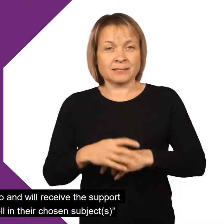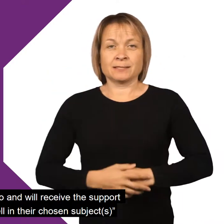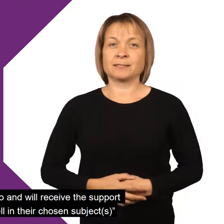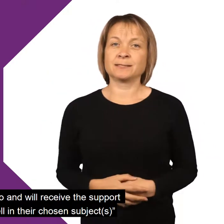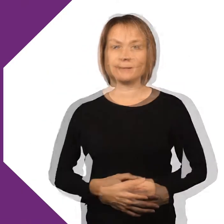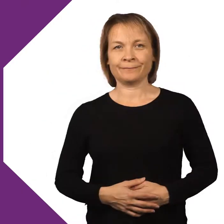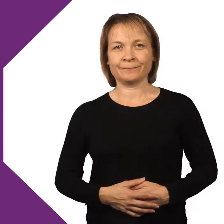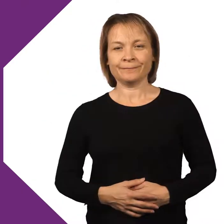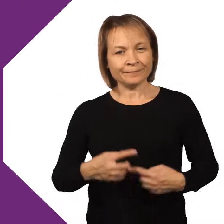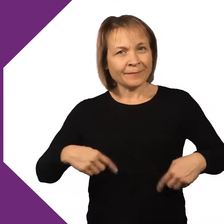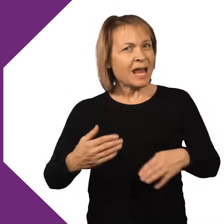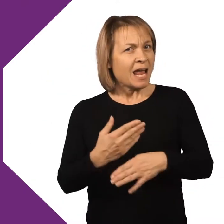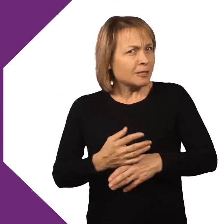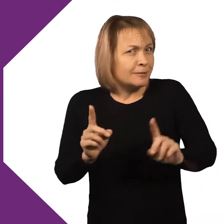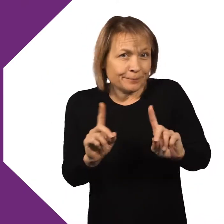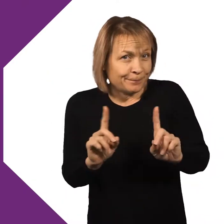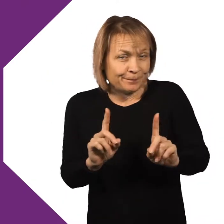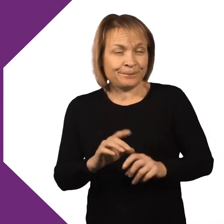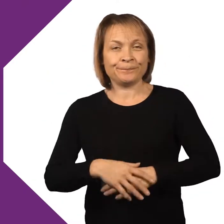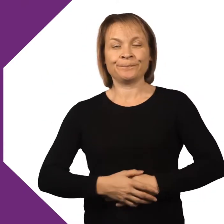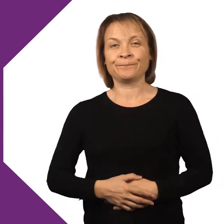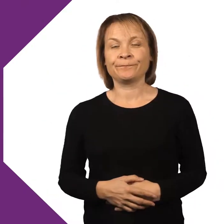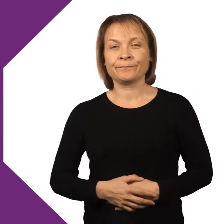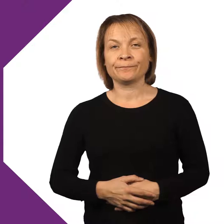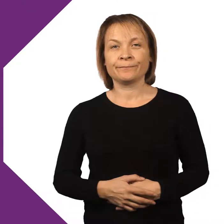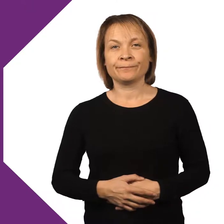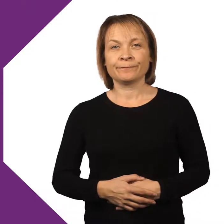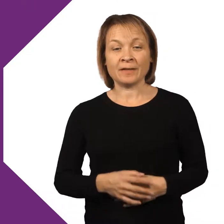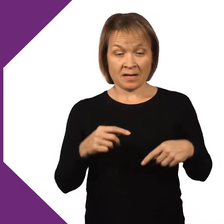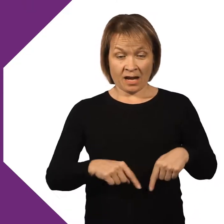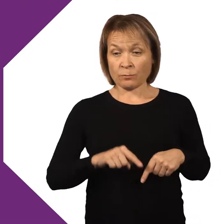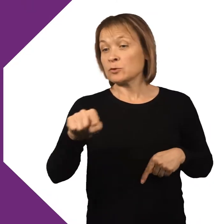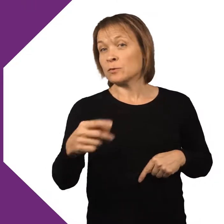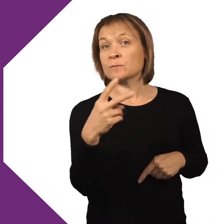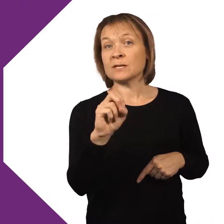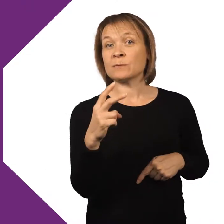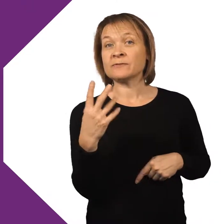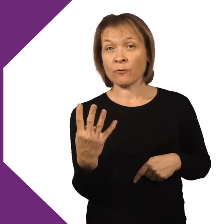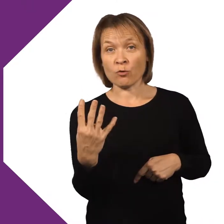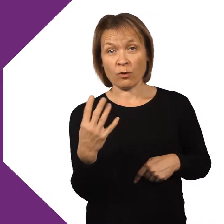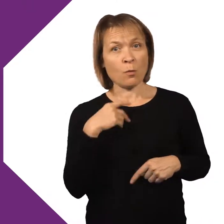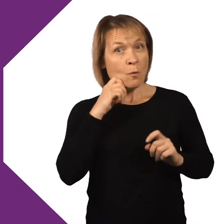Our actions Our By 2024 We will